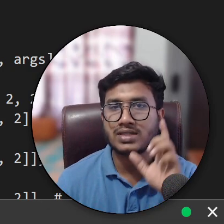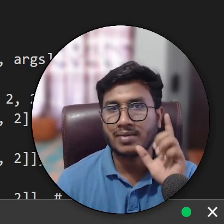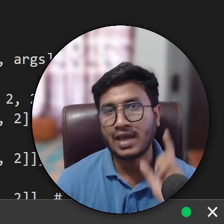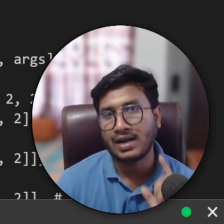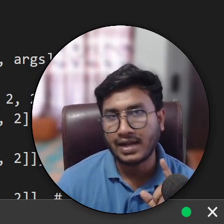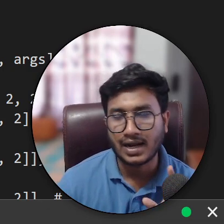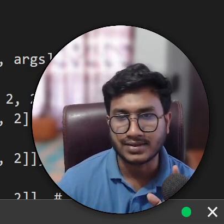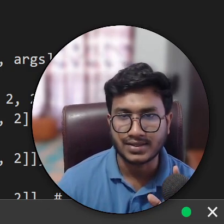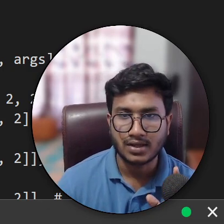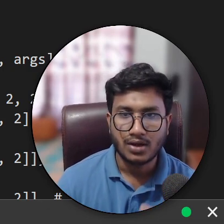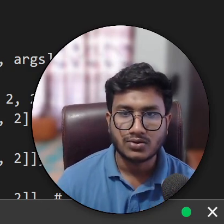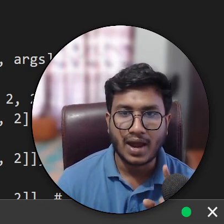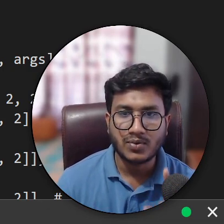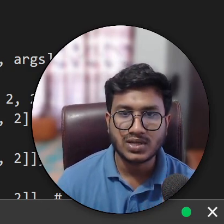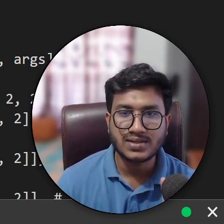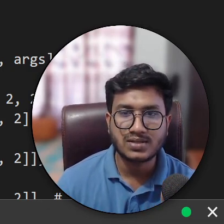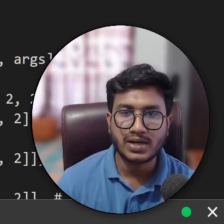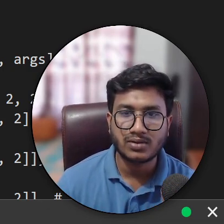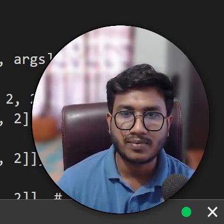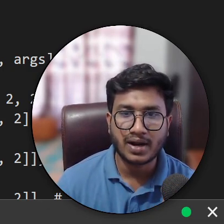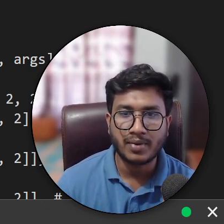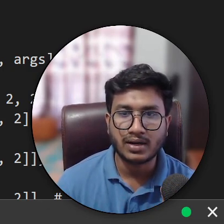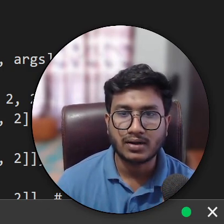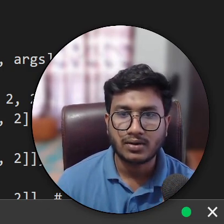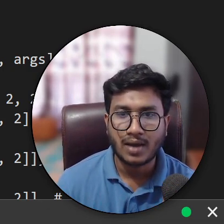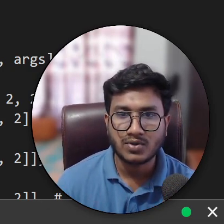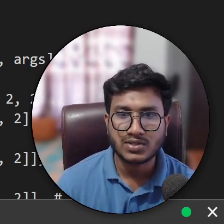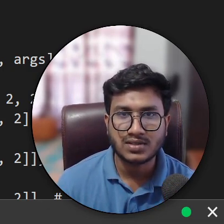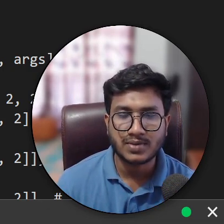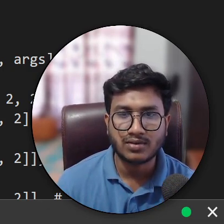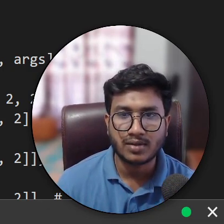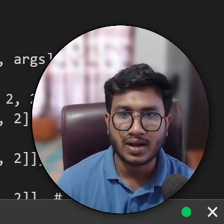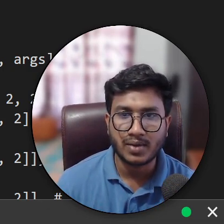told you Coco is having 80 classes. So I have to change this particular parameter.